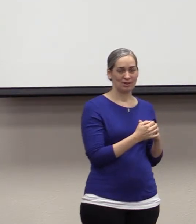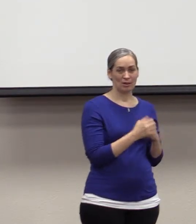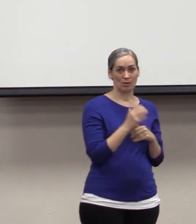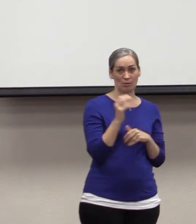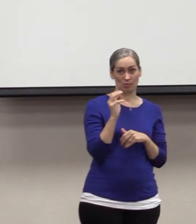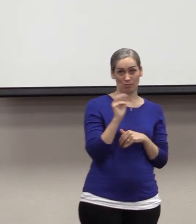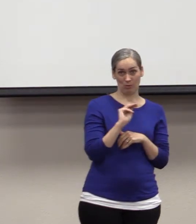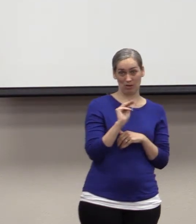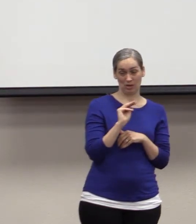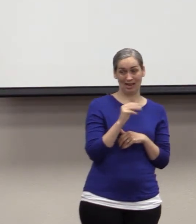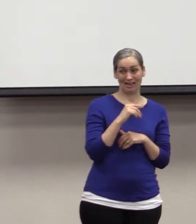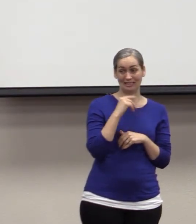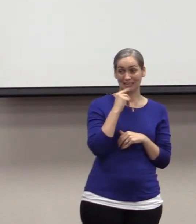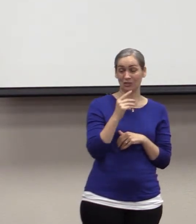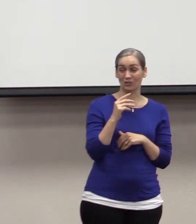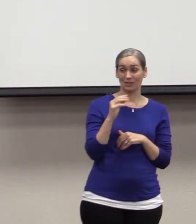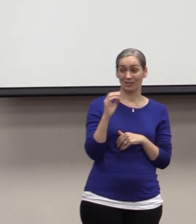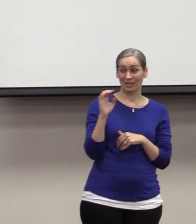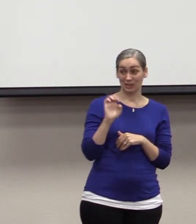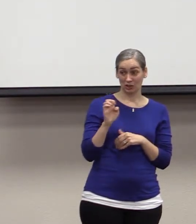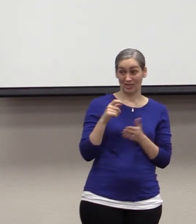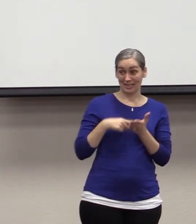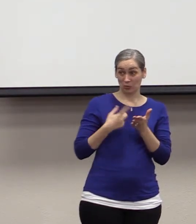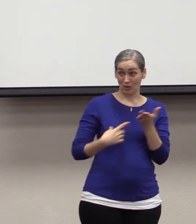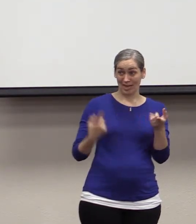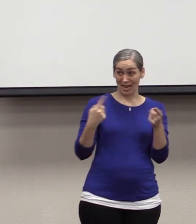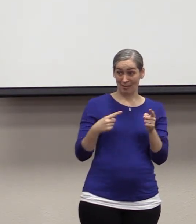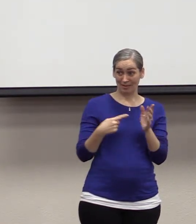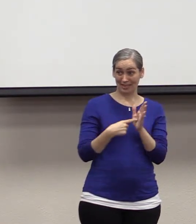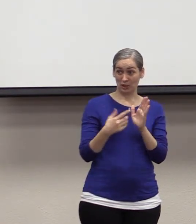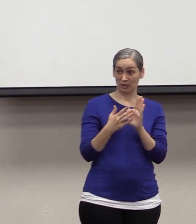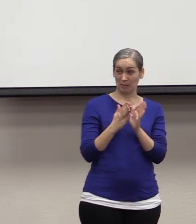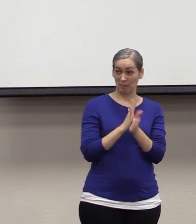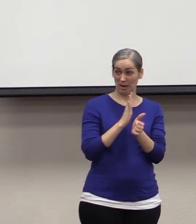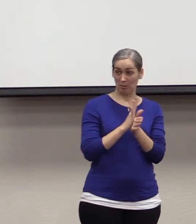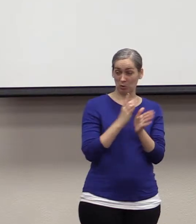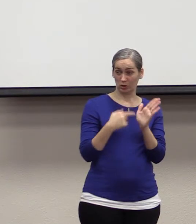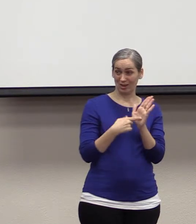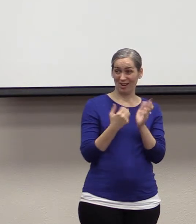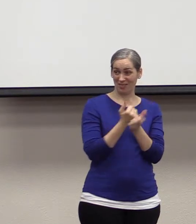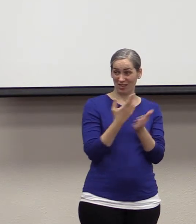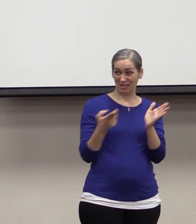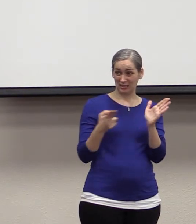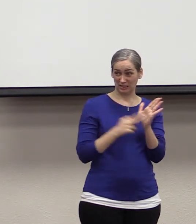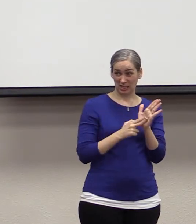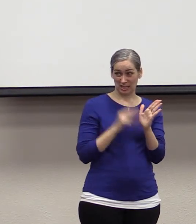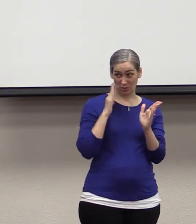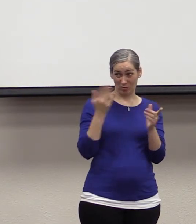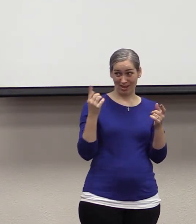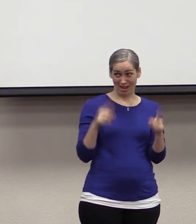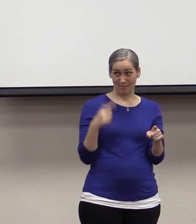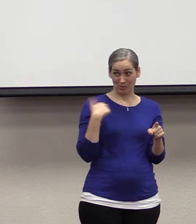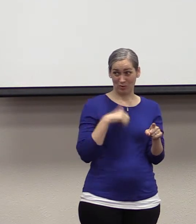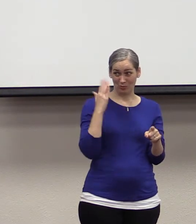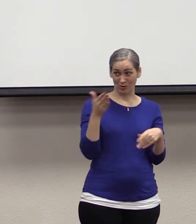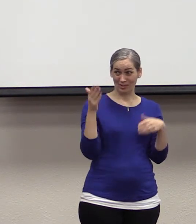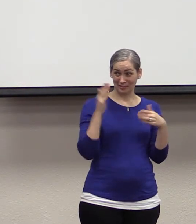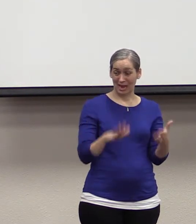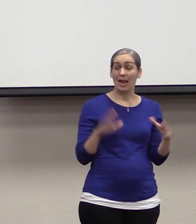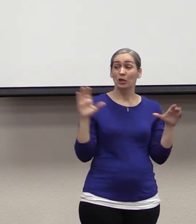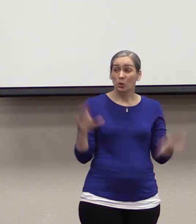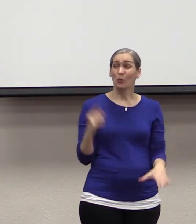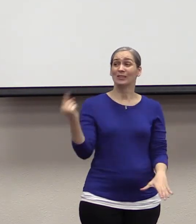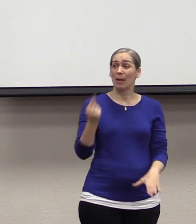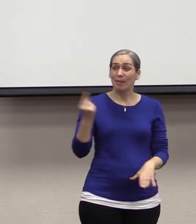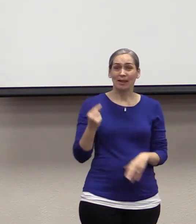turn, tells her, Esther, this is what's been going on. Here's the paperwork. Everything's been signed. It's ready to go. We are meant to die. Do